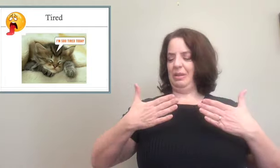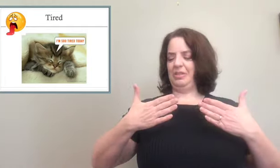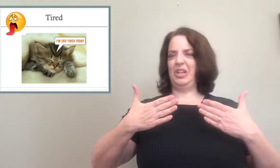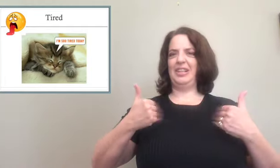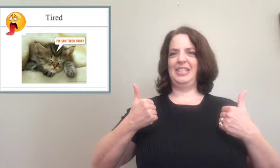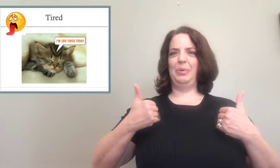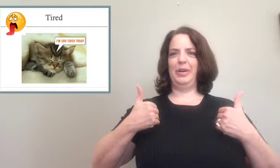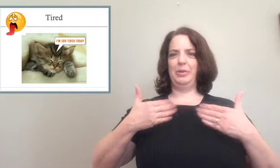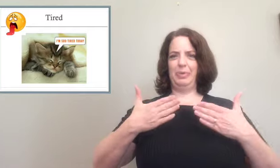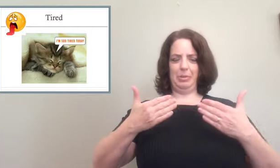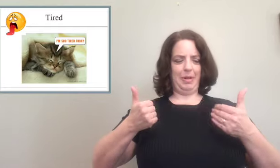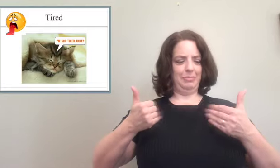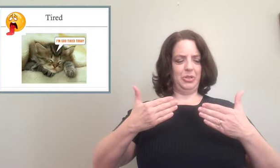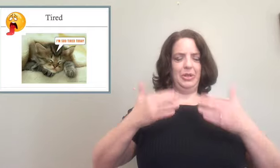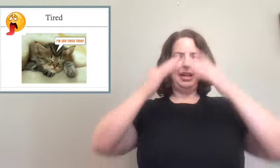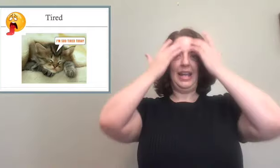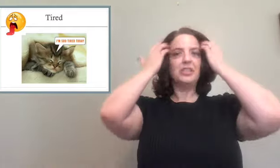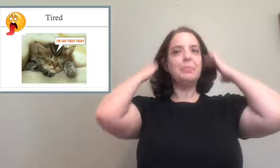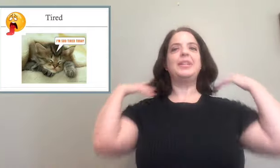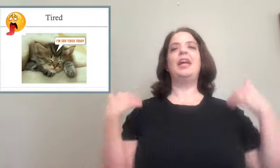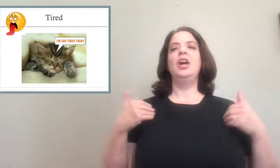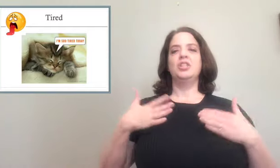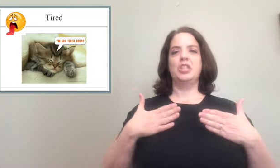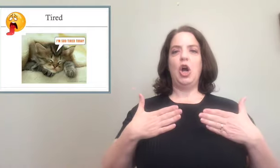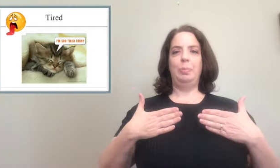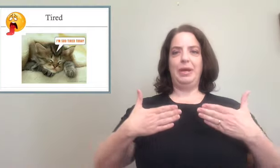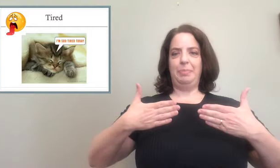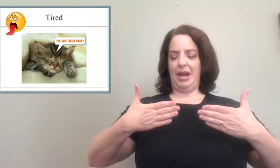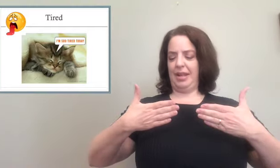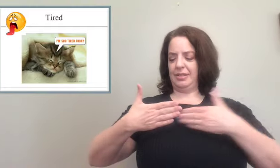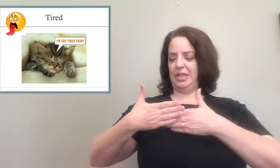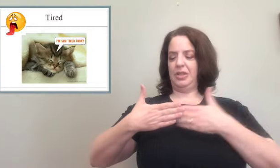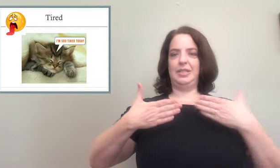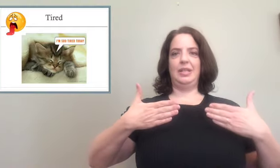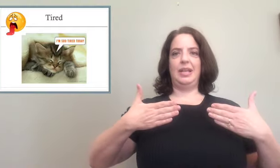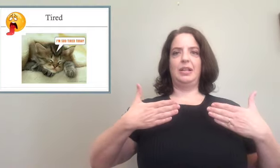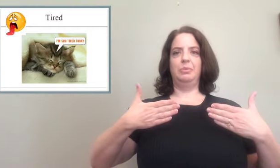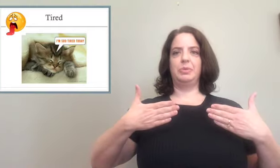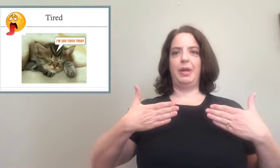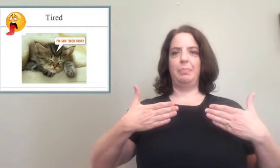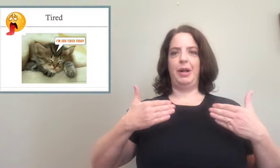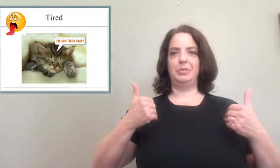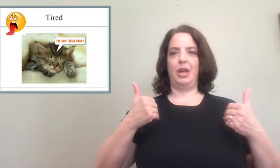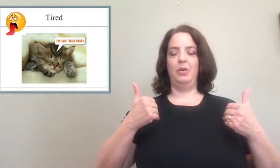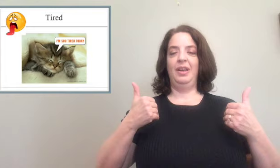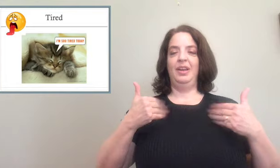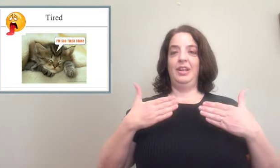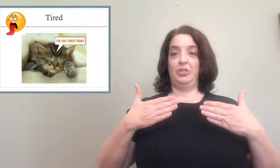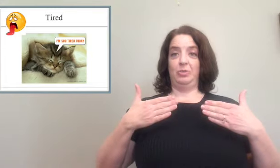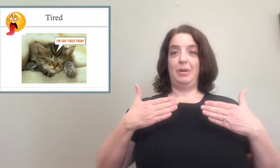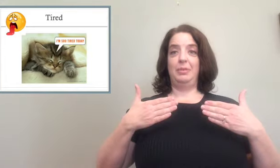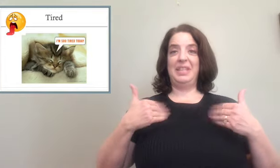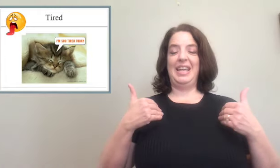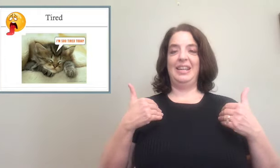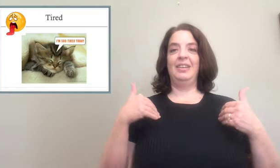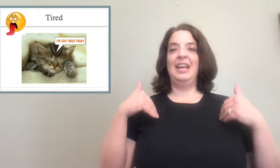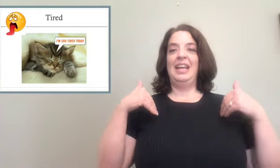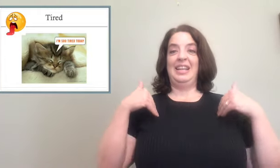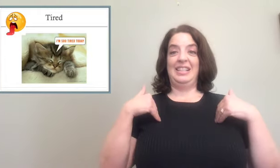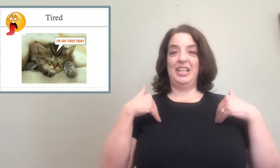it's hard to tell what your palms are doing on a handshake like that. Just open up your hands and then you can see exactly which way your palms go. So it's palms in, touches